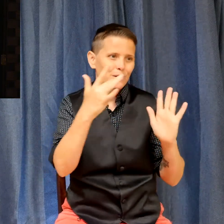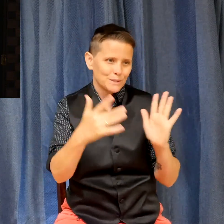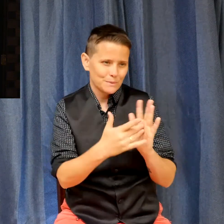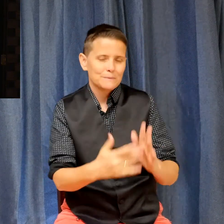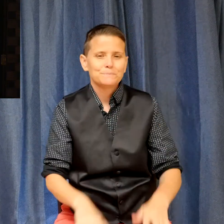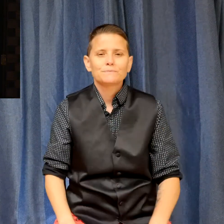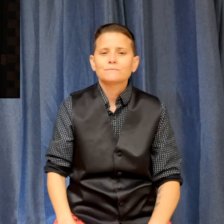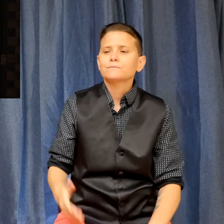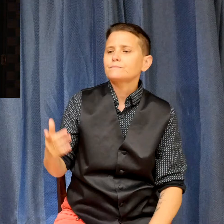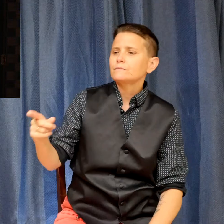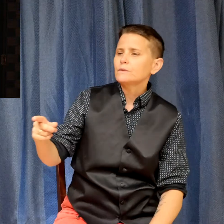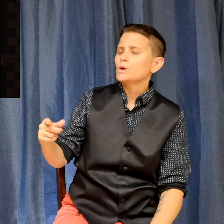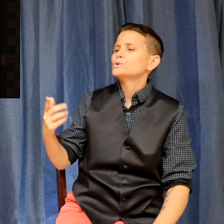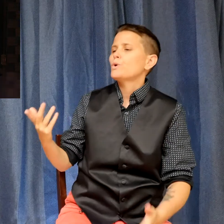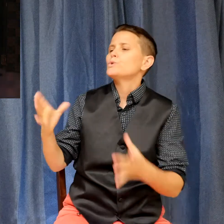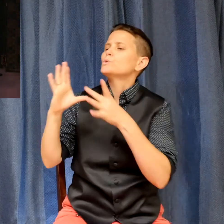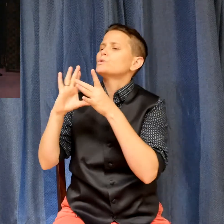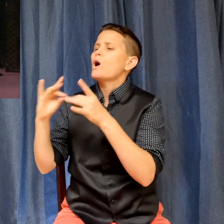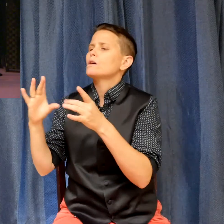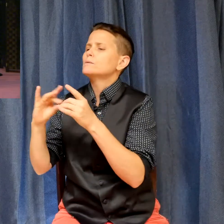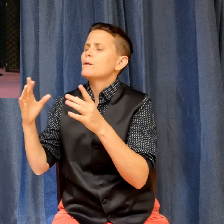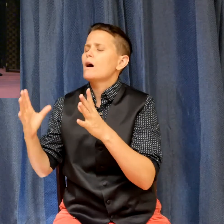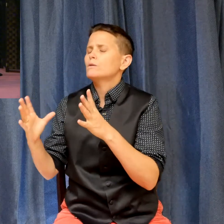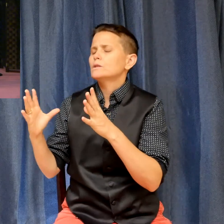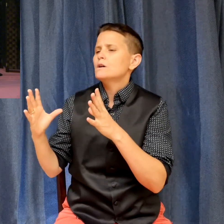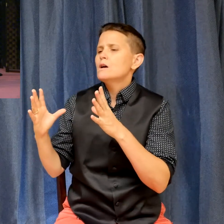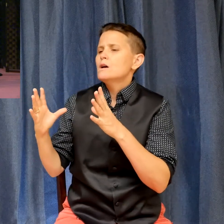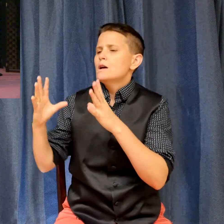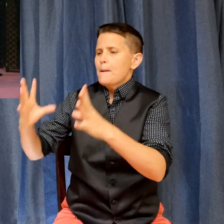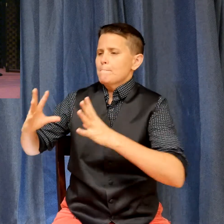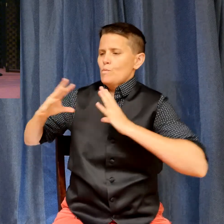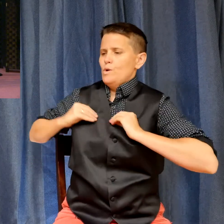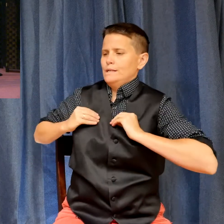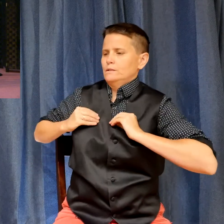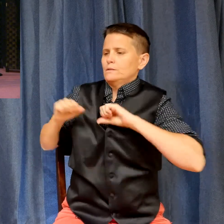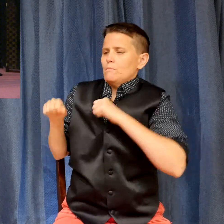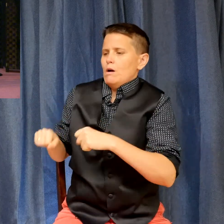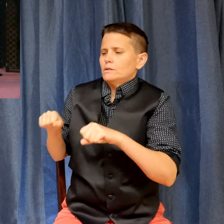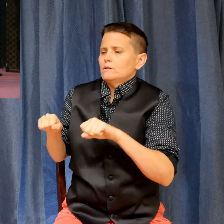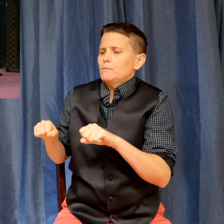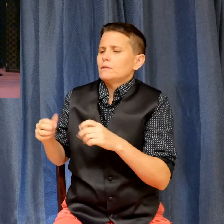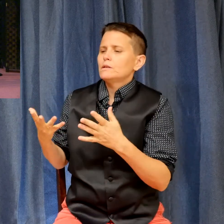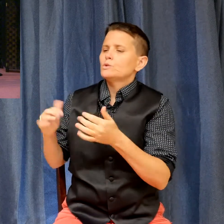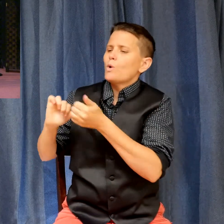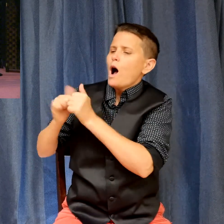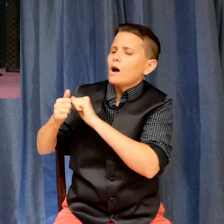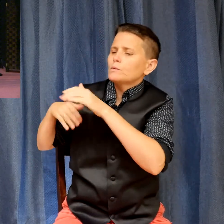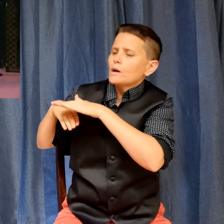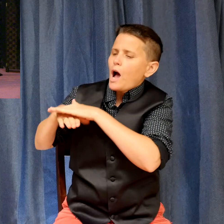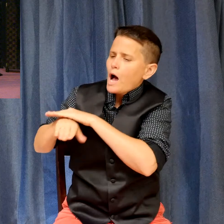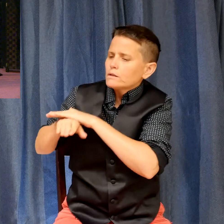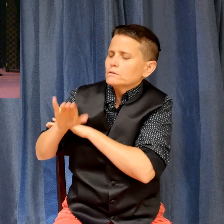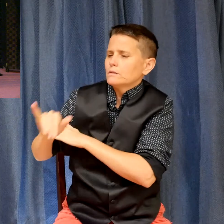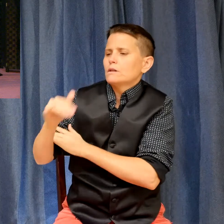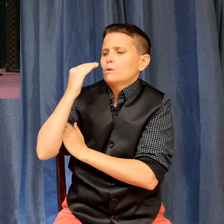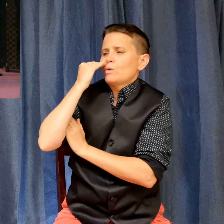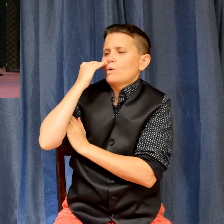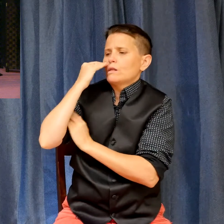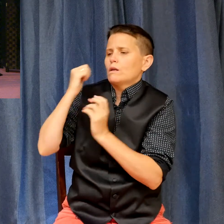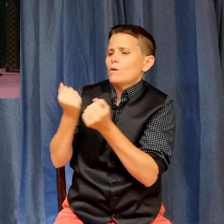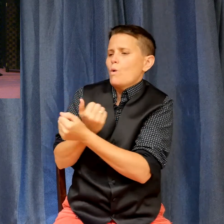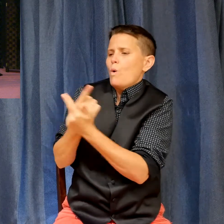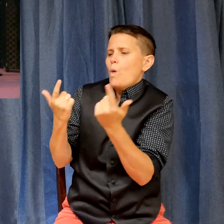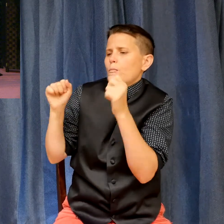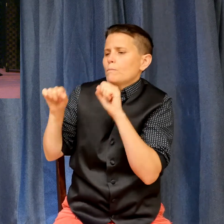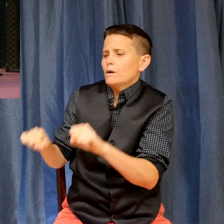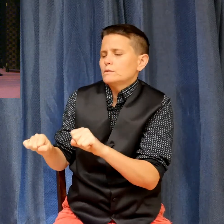about embracing possibilities. How do we access that world of all possibilities for someone,